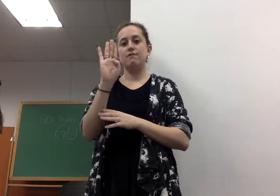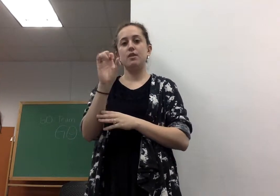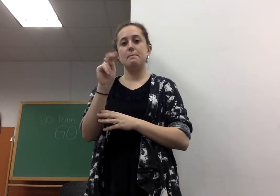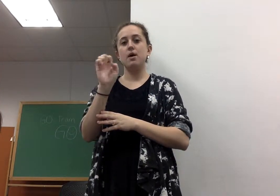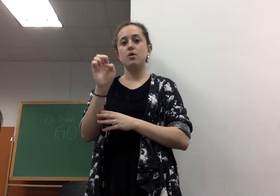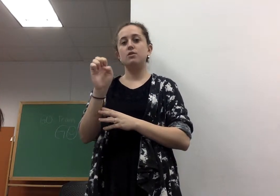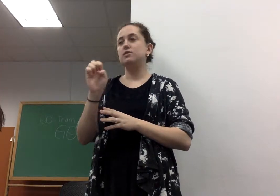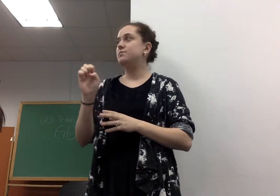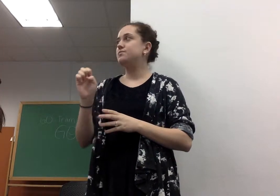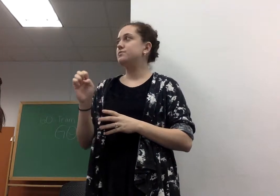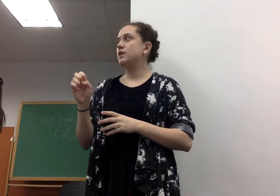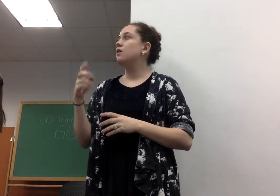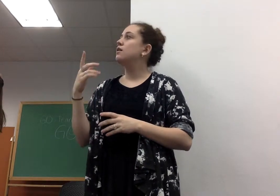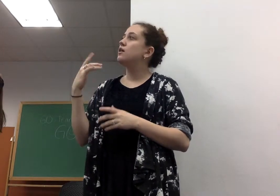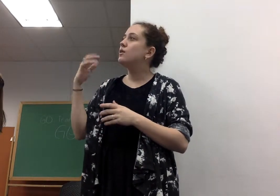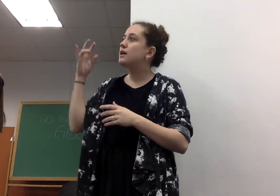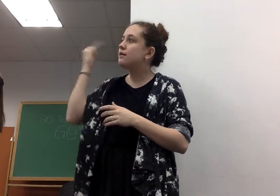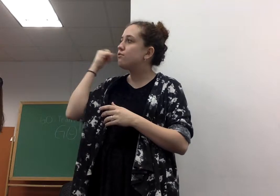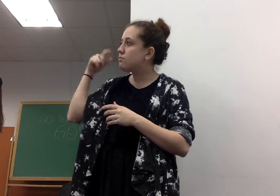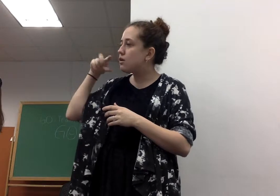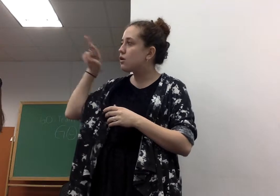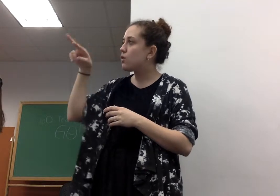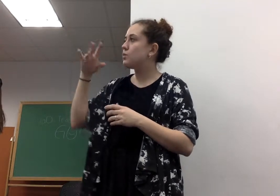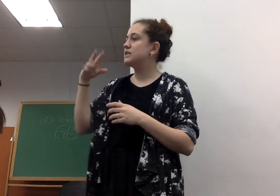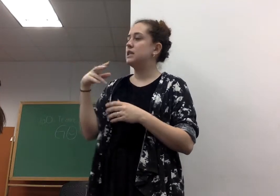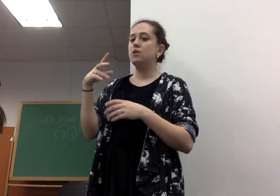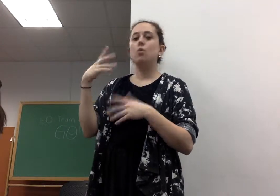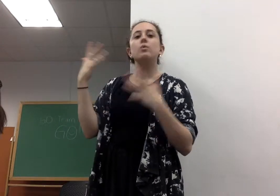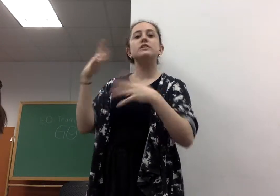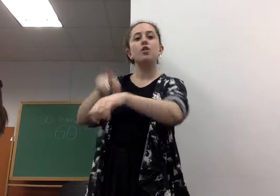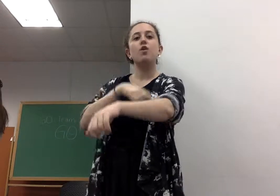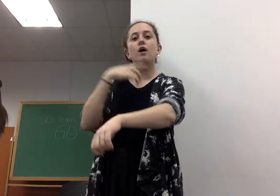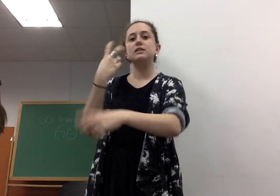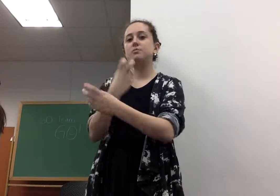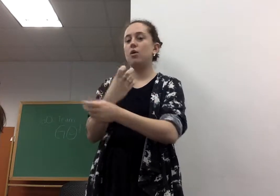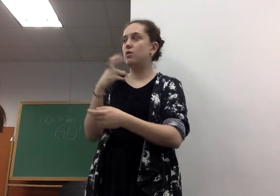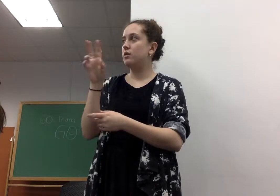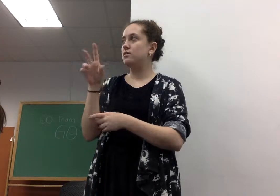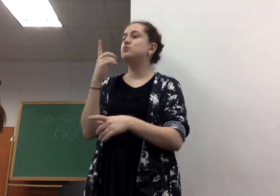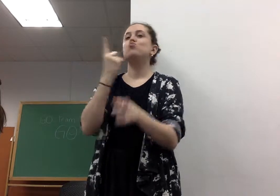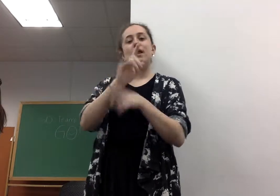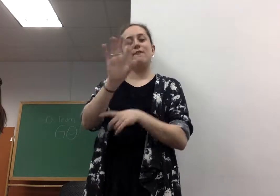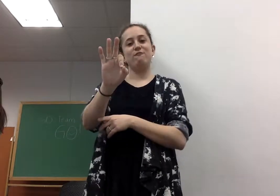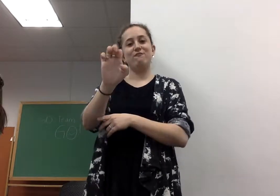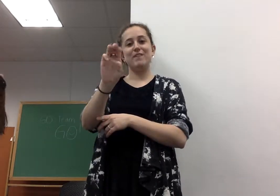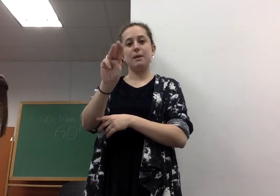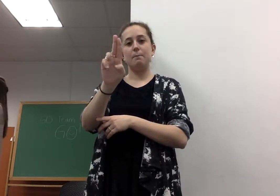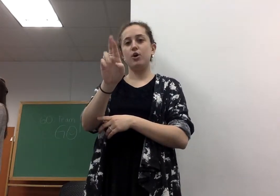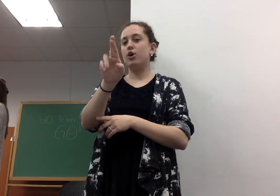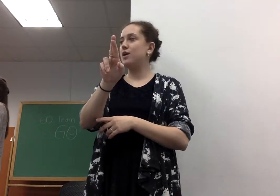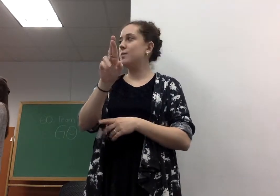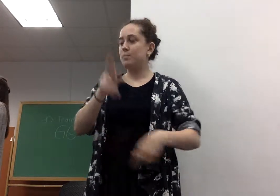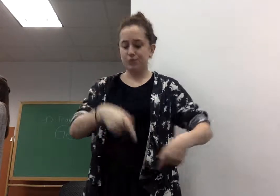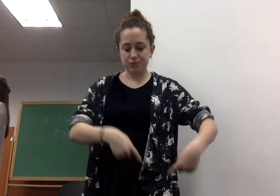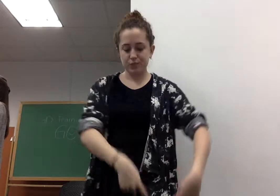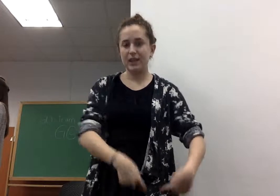on the human skeleton? What is it? Femur. Again? Yeah, the femur. Very good. So if I take this femur or any bone here, and I look at this